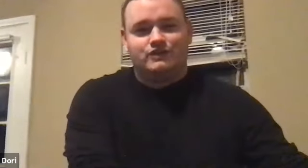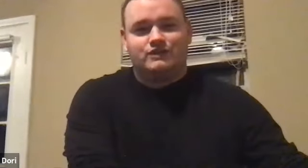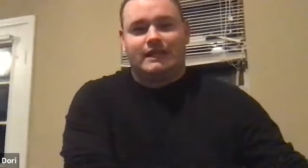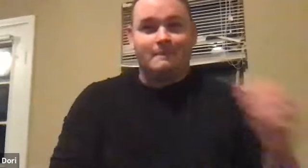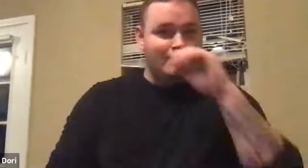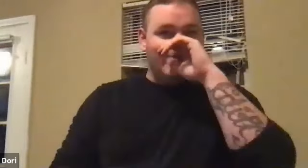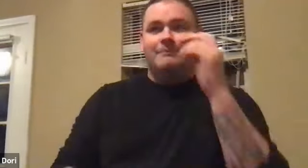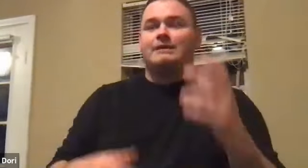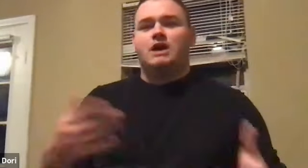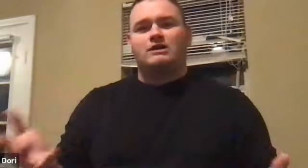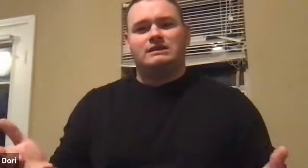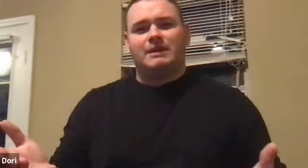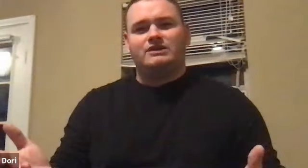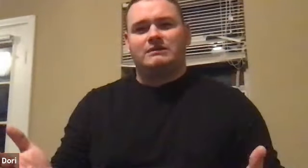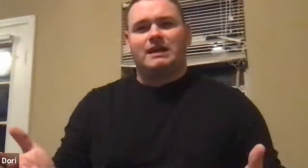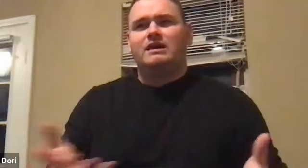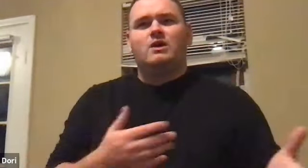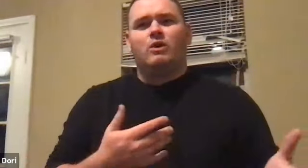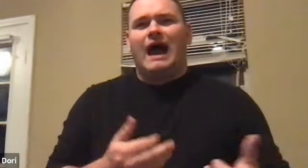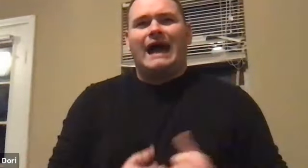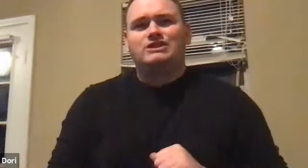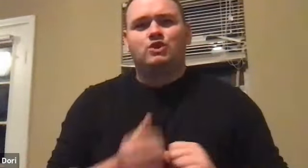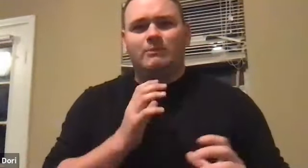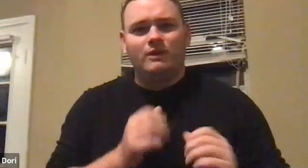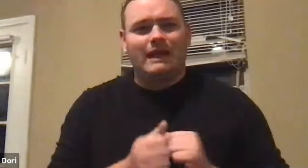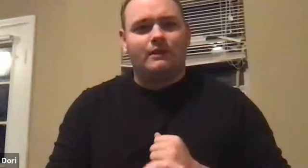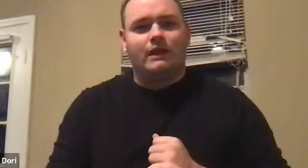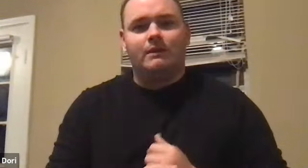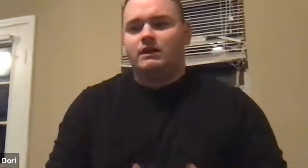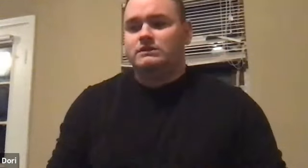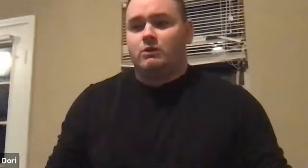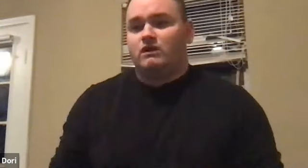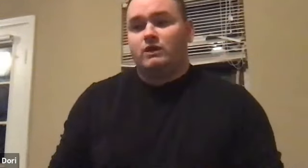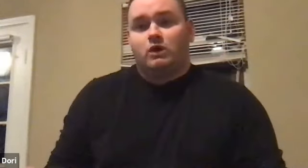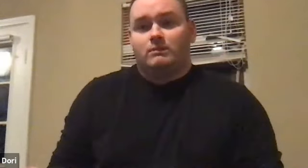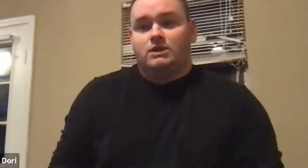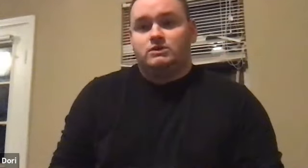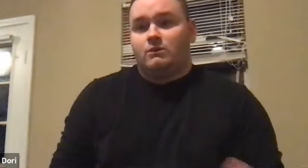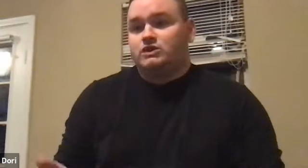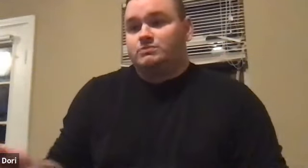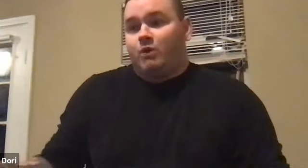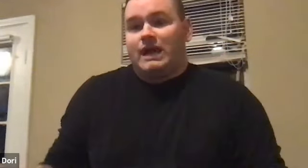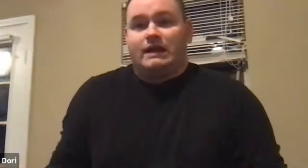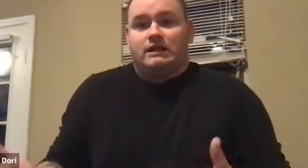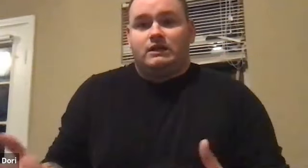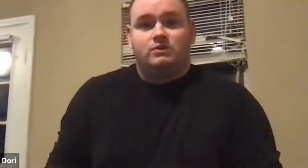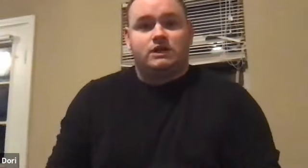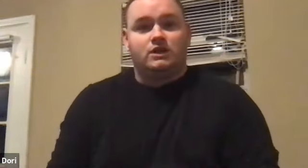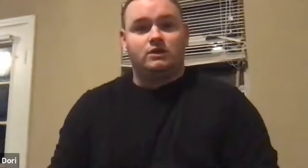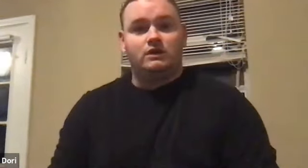understand. But I'm talking to the parents. I'm like, well, how did you communicate with him? It's like, well, if we want him to do something, we just point at it and he knows what to do.